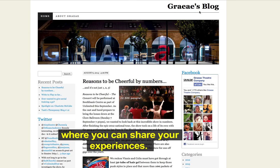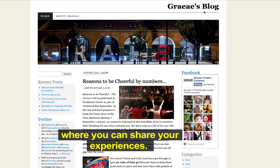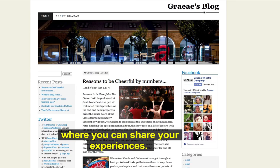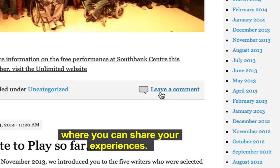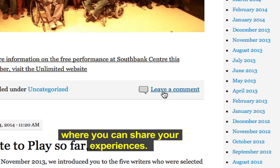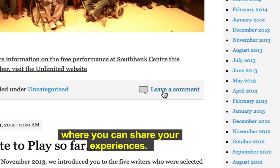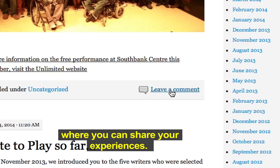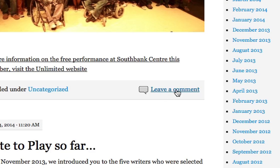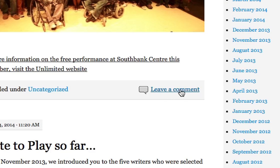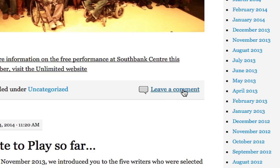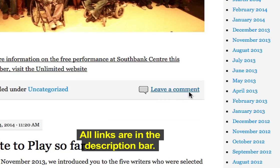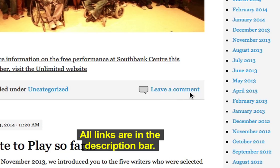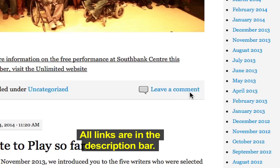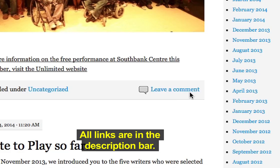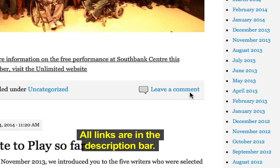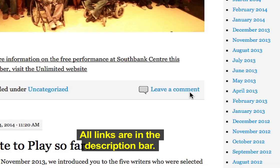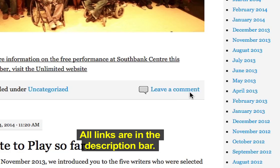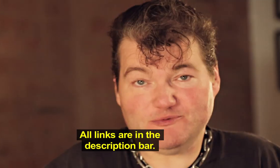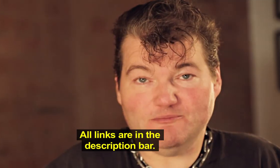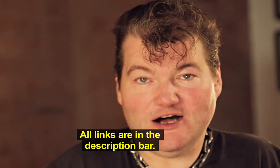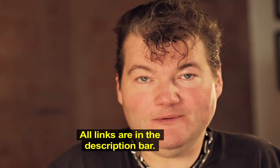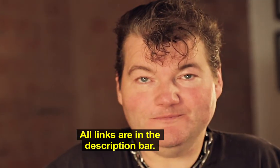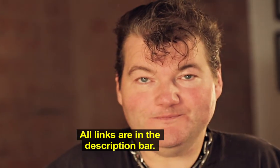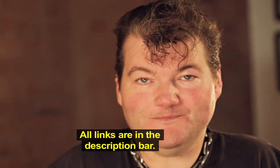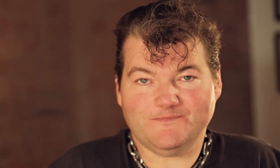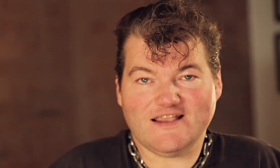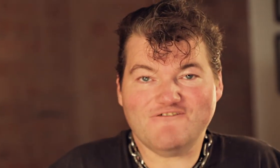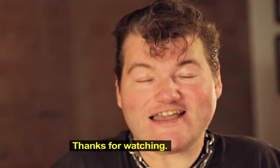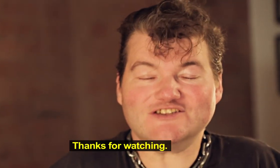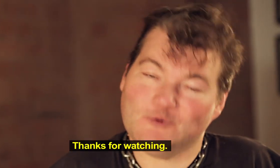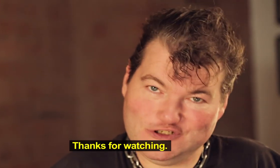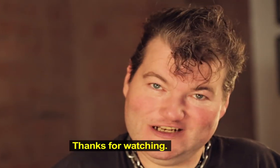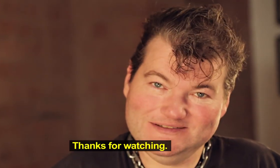experiences. All links are in the description bar. Thanks for watching.